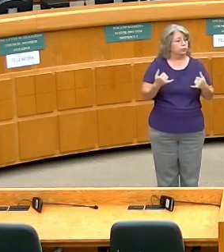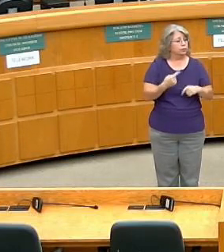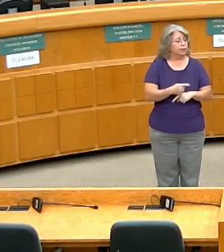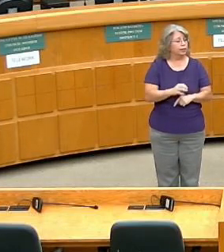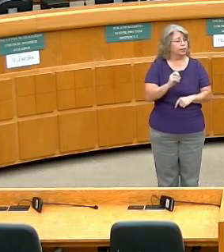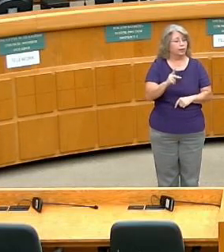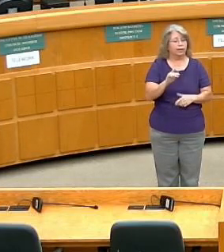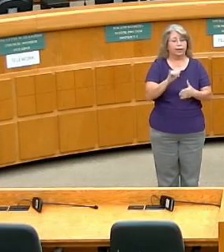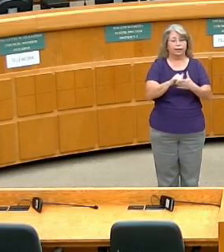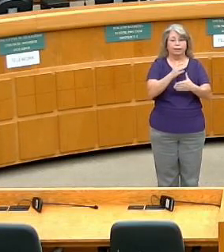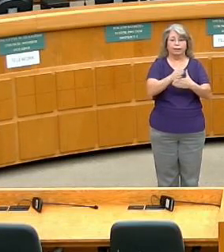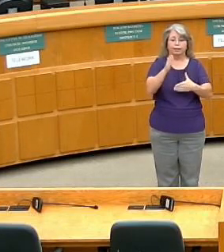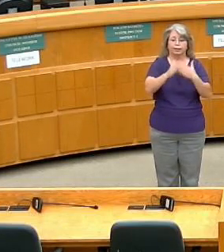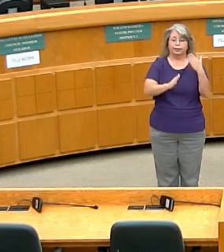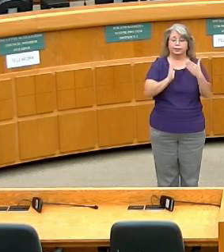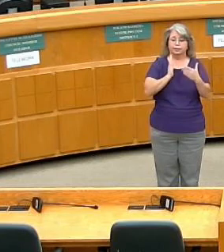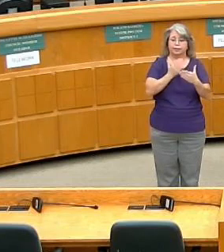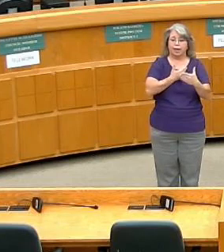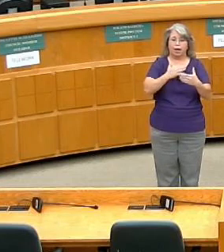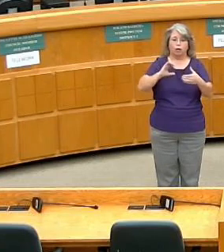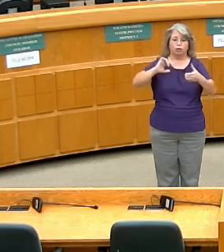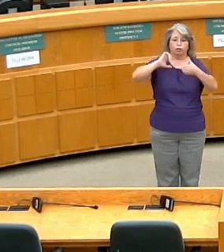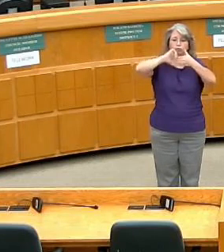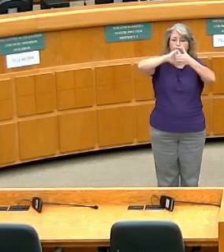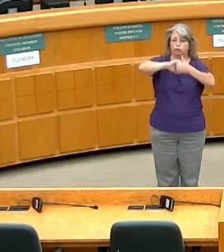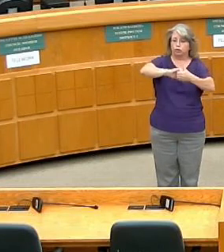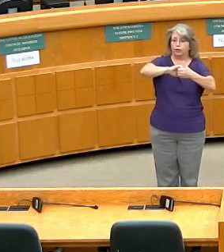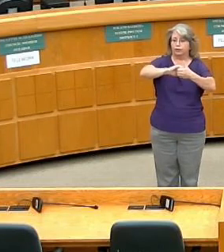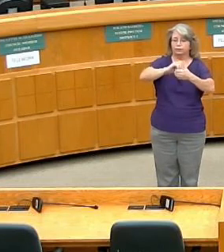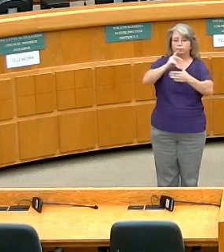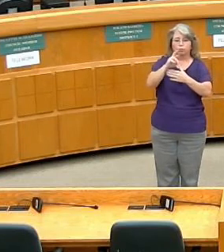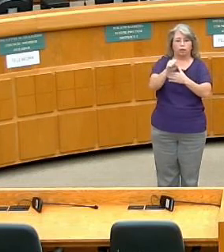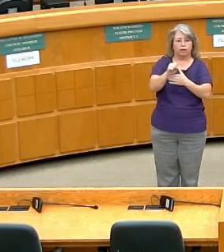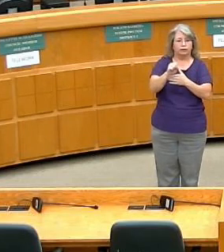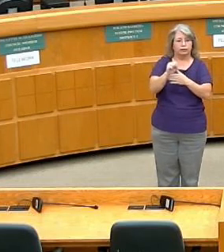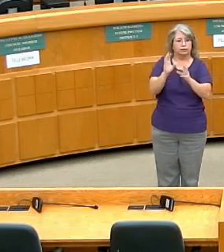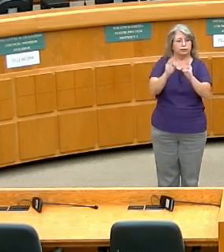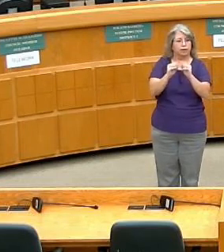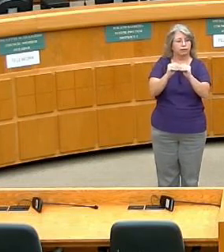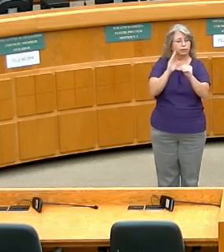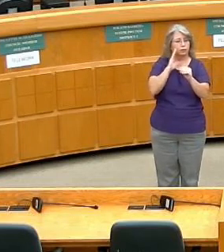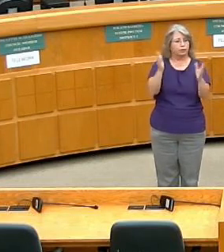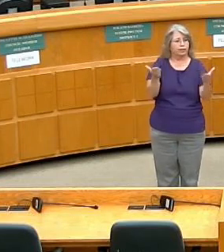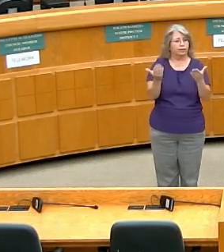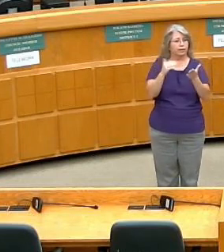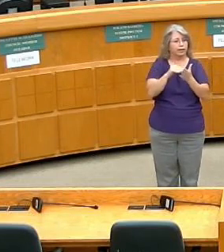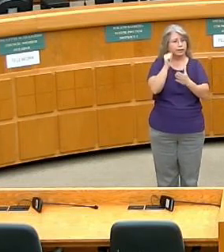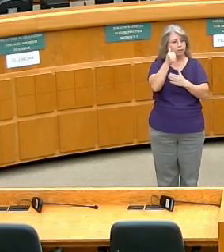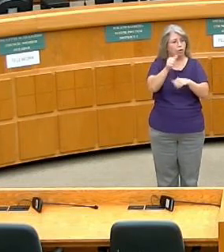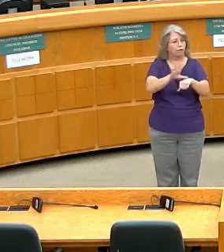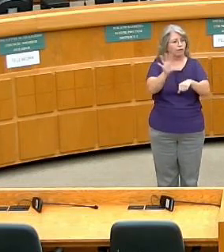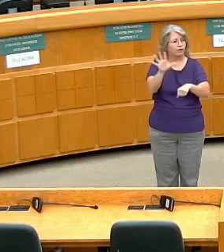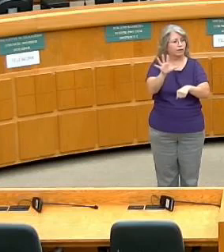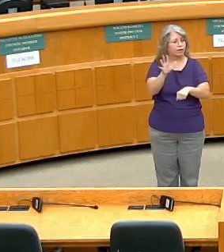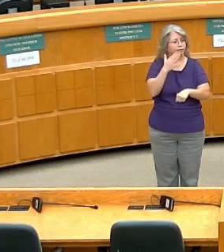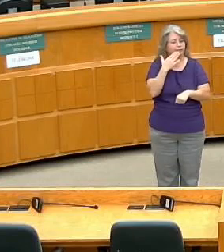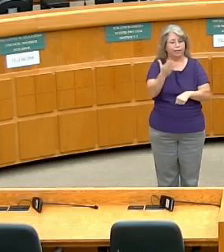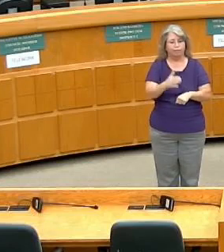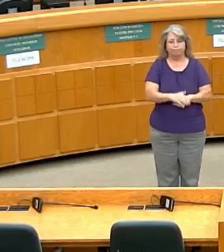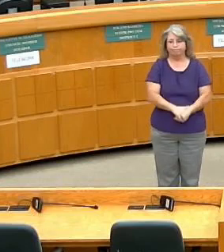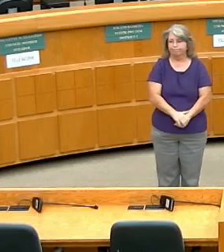Okay, well, that concludes our joint city-county press briefing. We'll be back again tomorrow at 5 o'clock. We'll see you then.